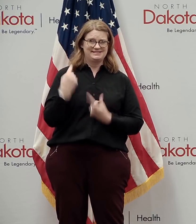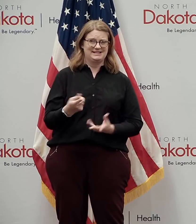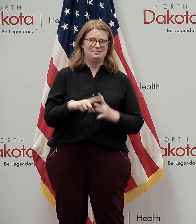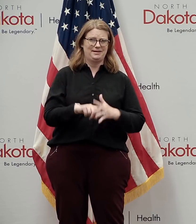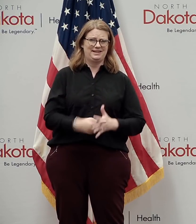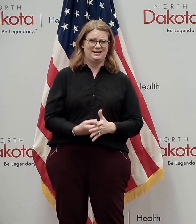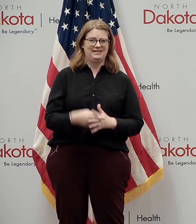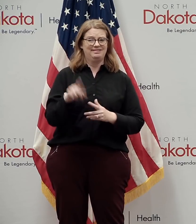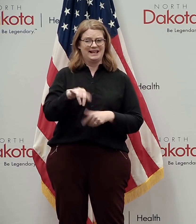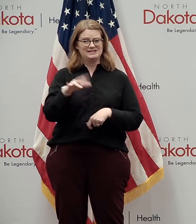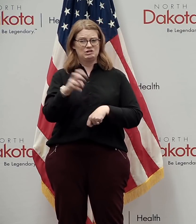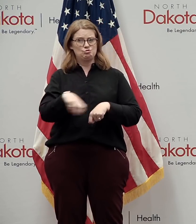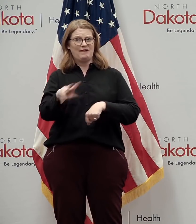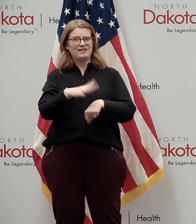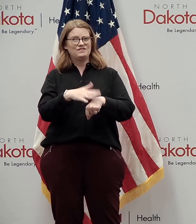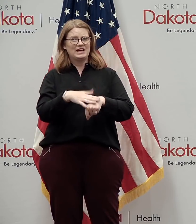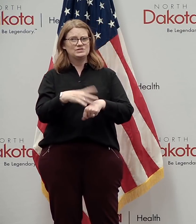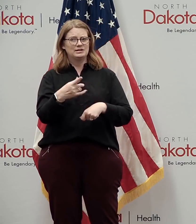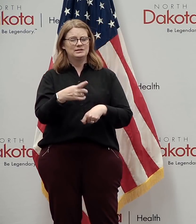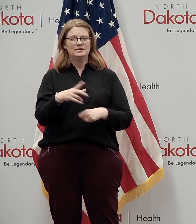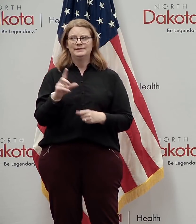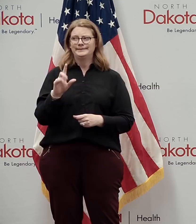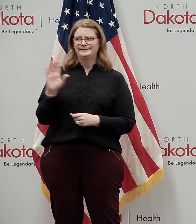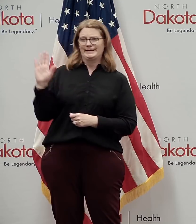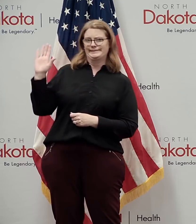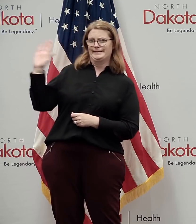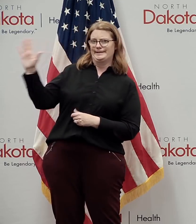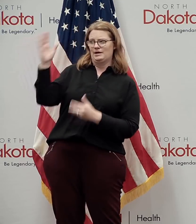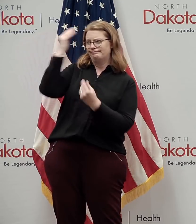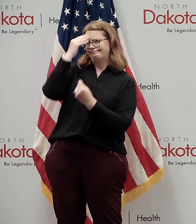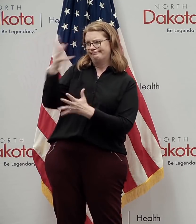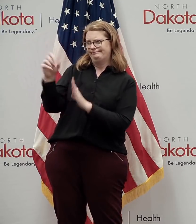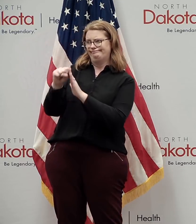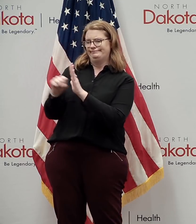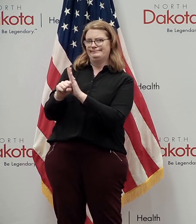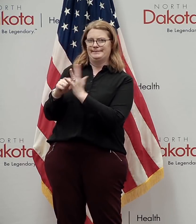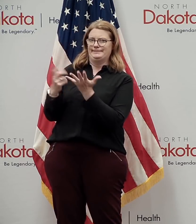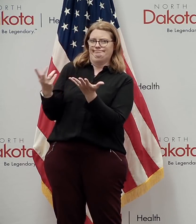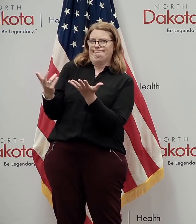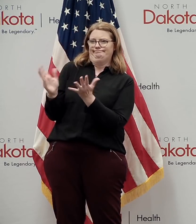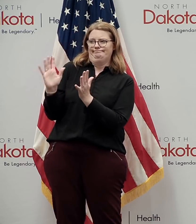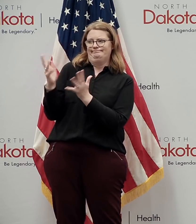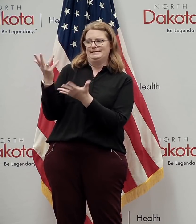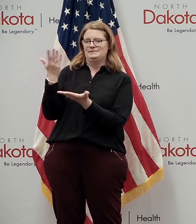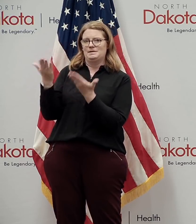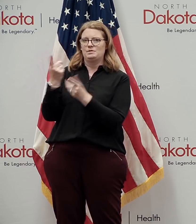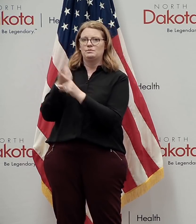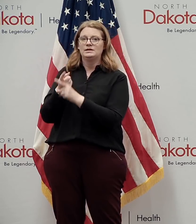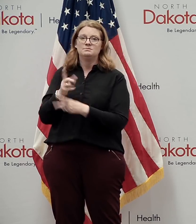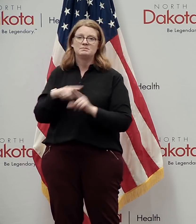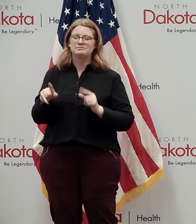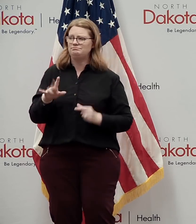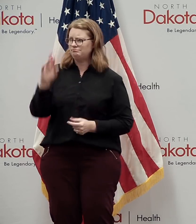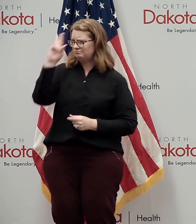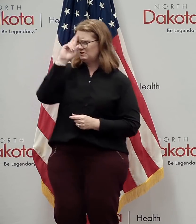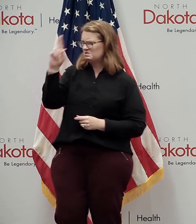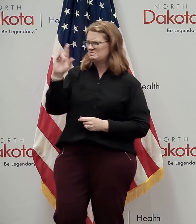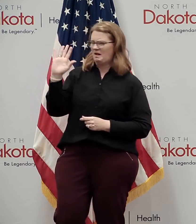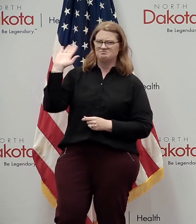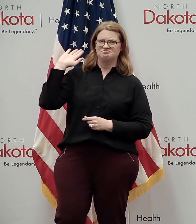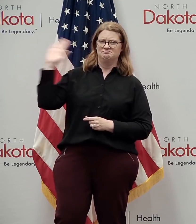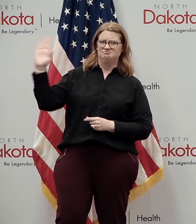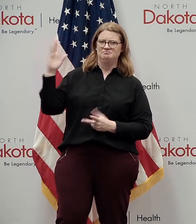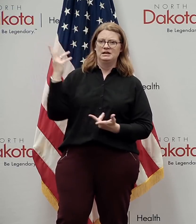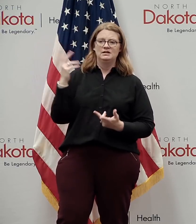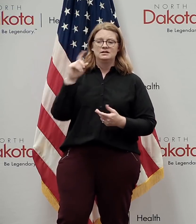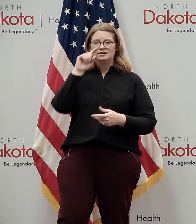mean, again, I think that's a data issue. But I respect that every state, I respect states' rights. I respect that states can decide who